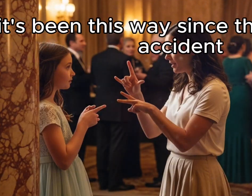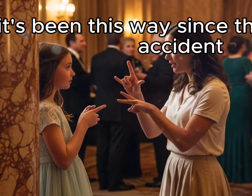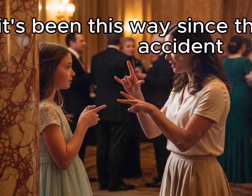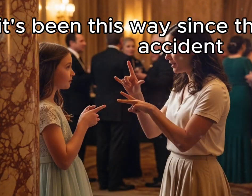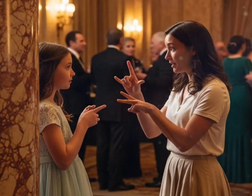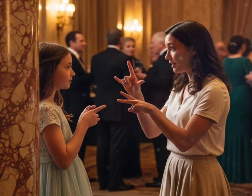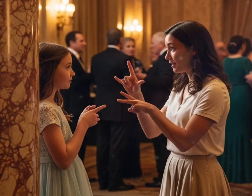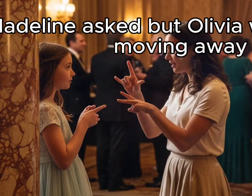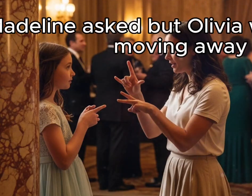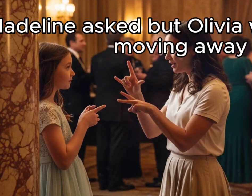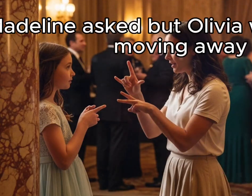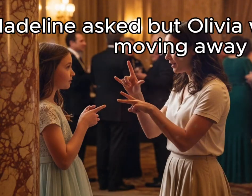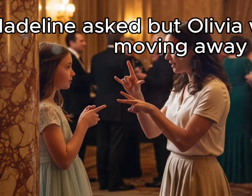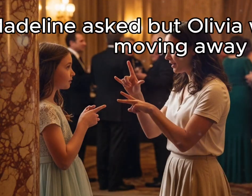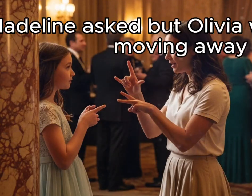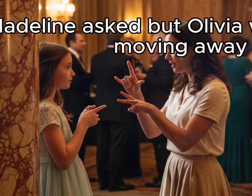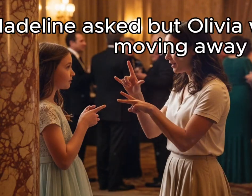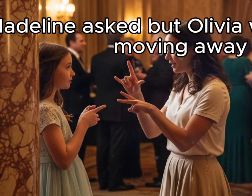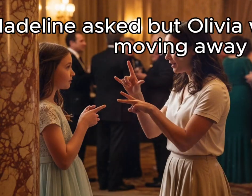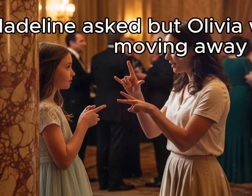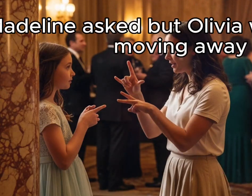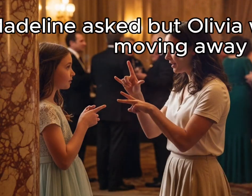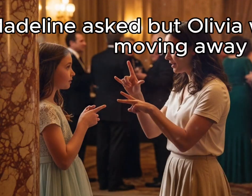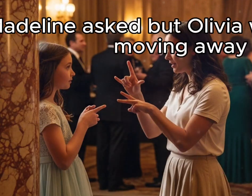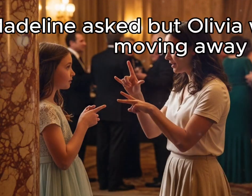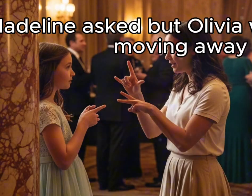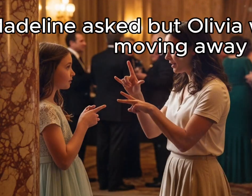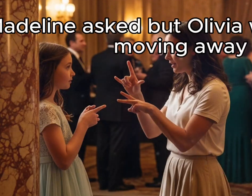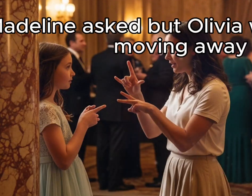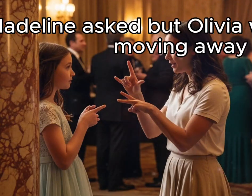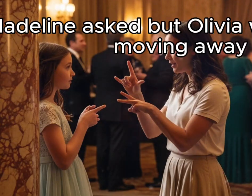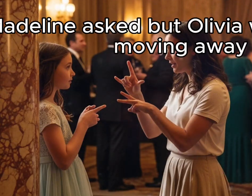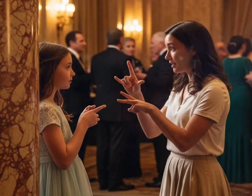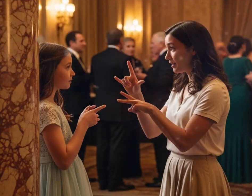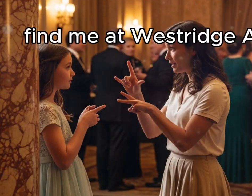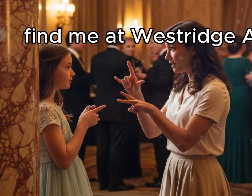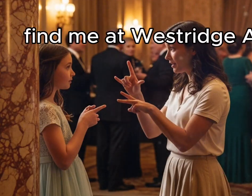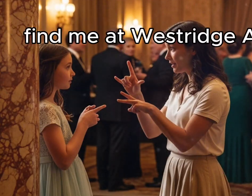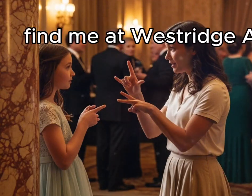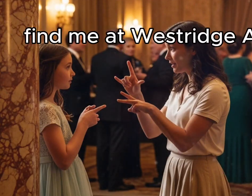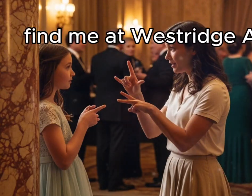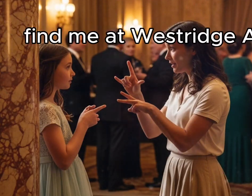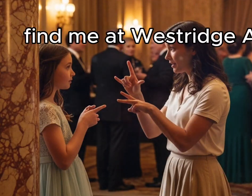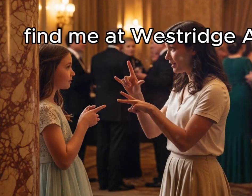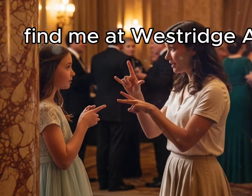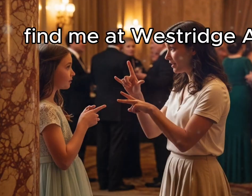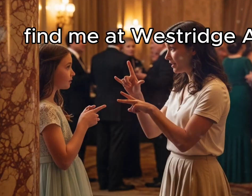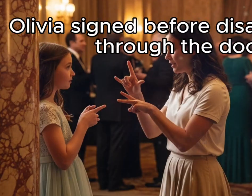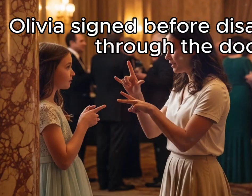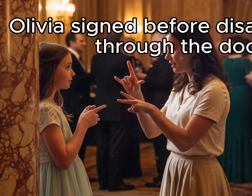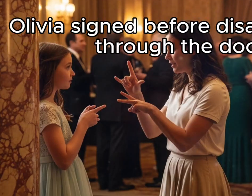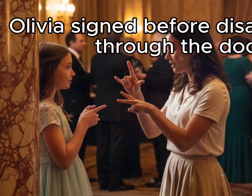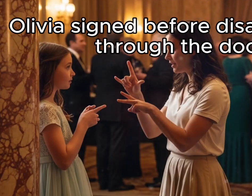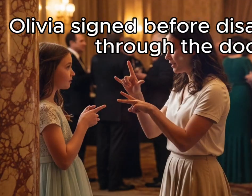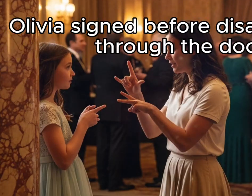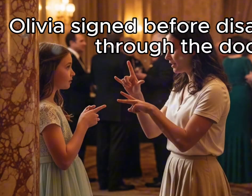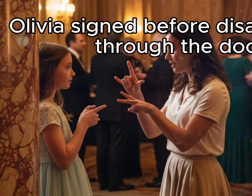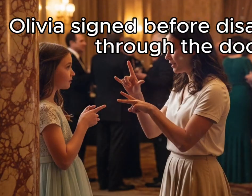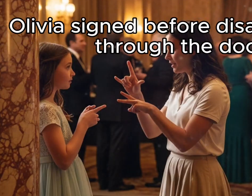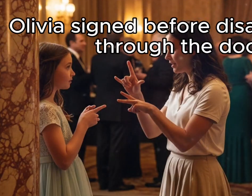Accident? Madeline asked, but Olivia was already moving away. Find me at Westridge Academy, Olivia signed before disappearing